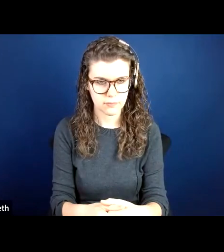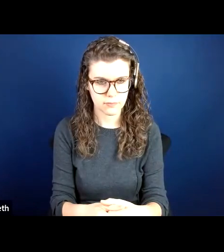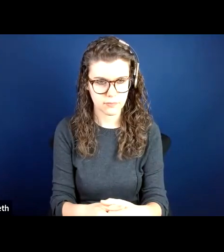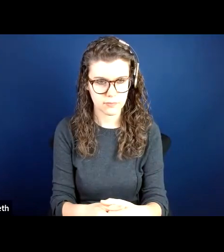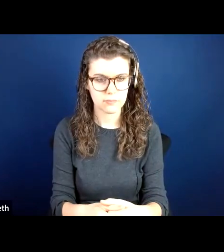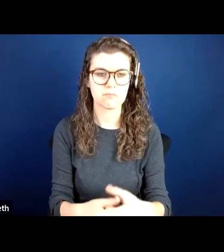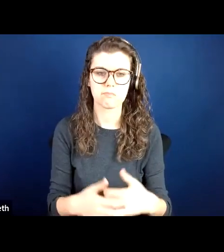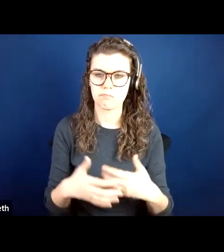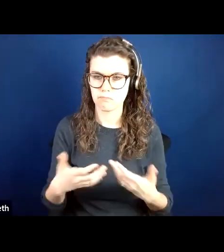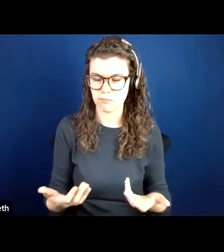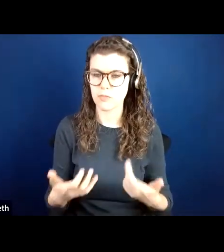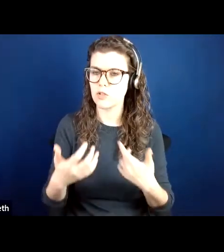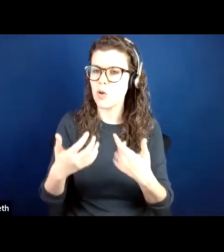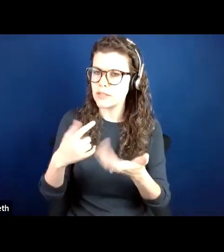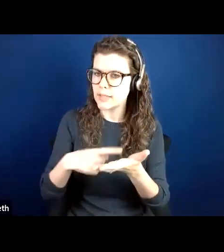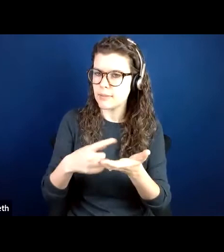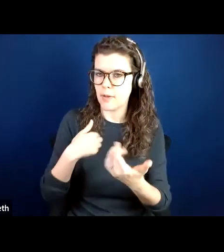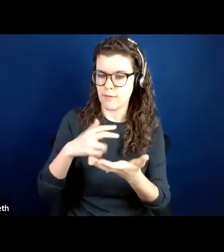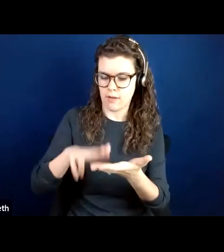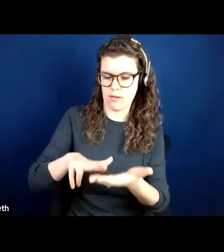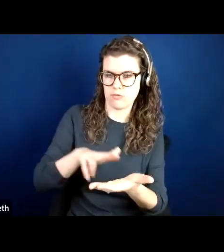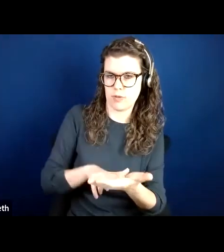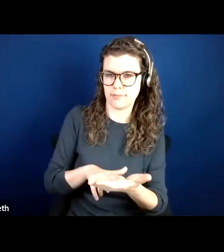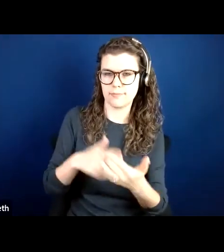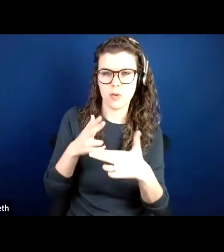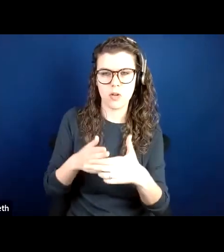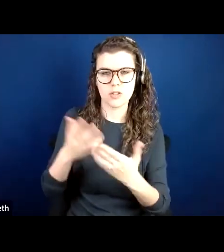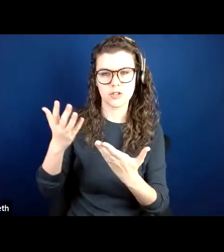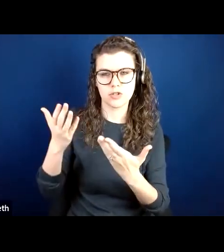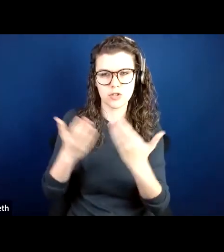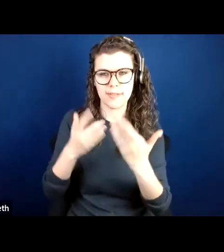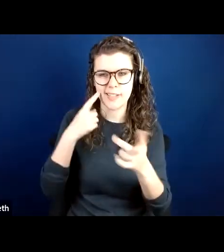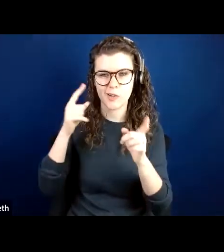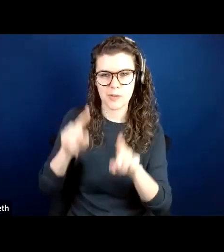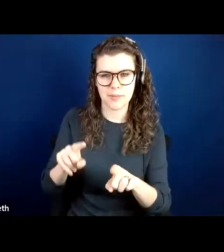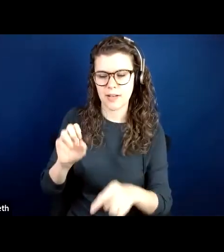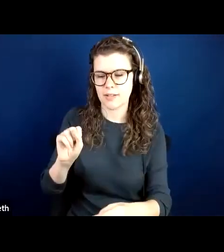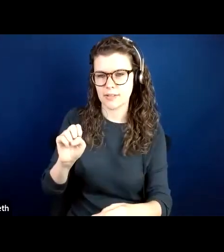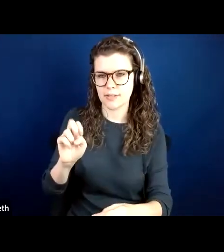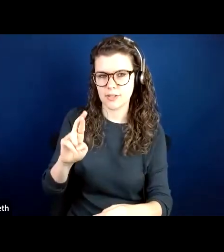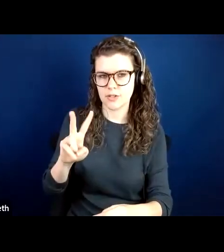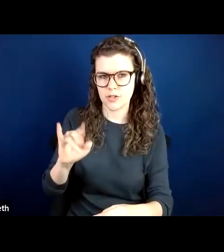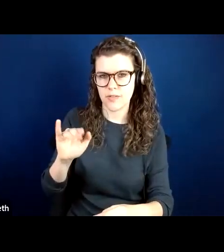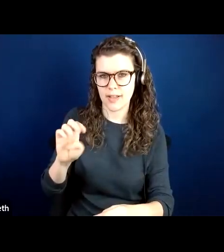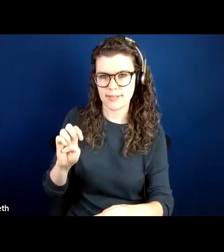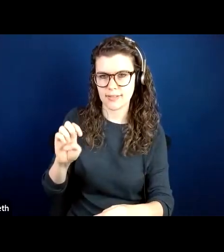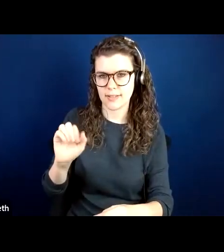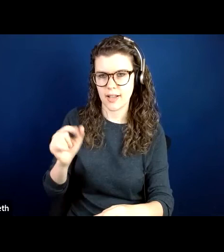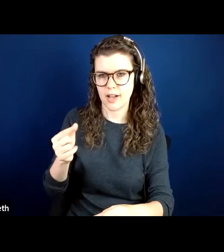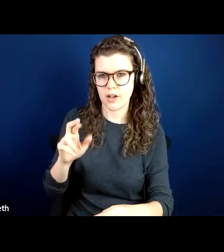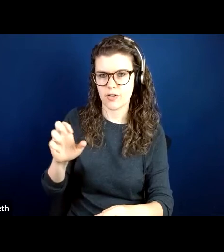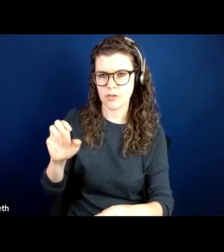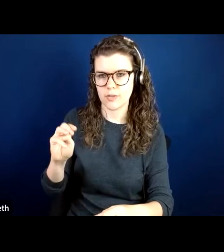service agreement that we had recently done is with the city of Whitehall, which is in northern